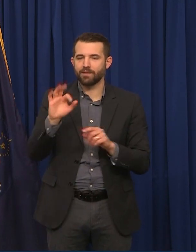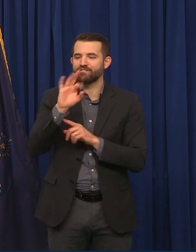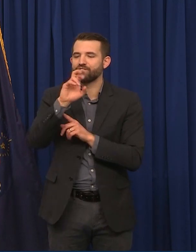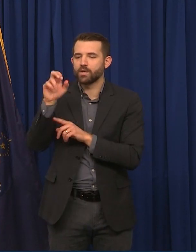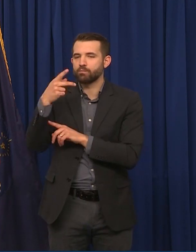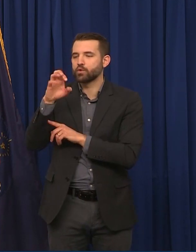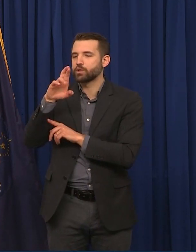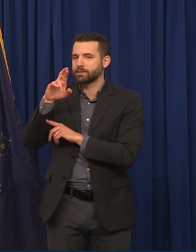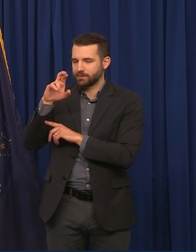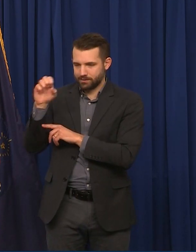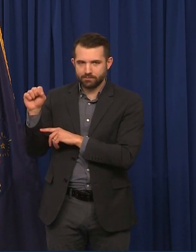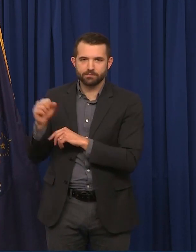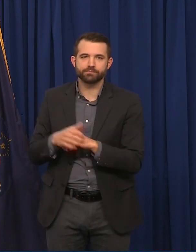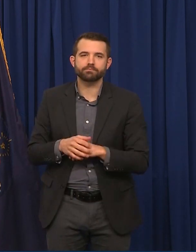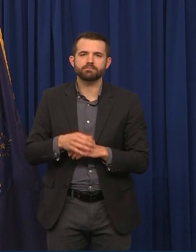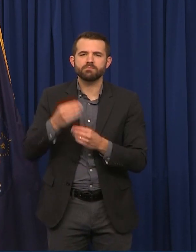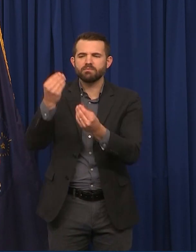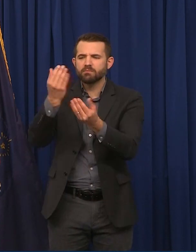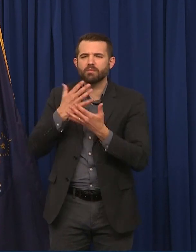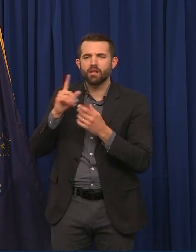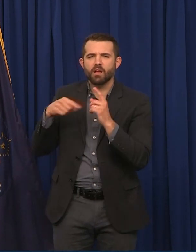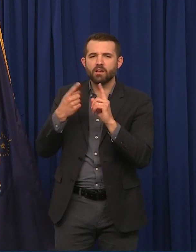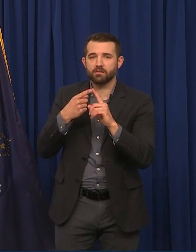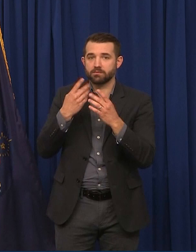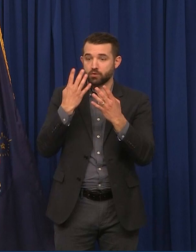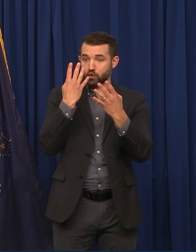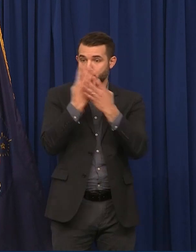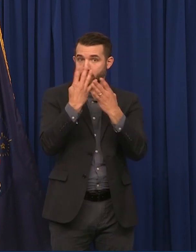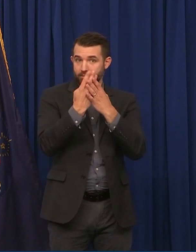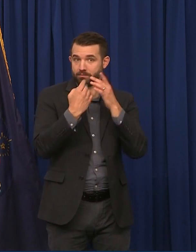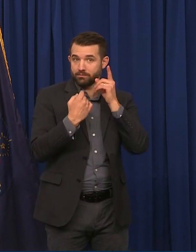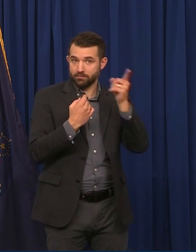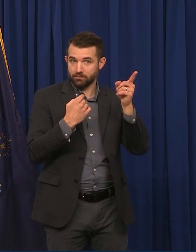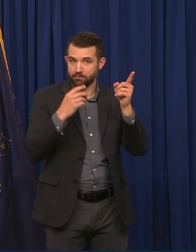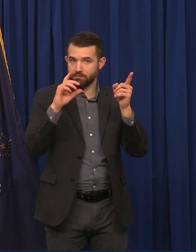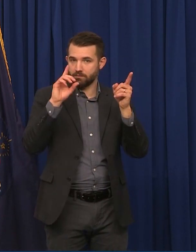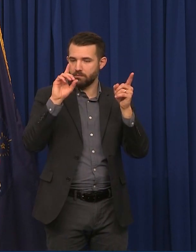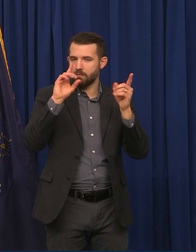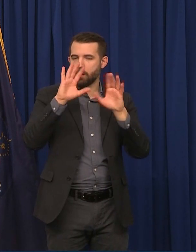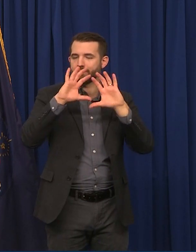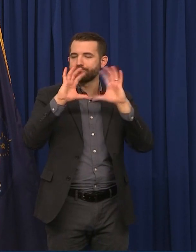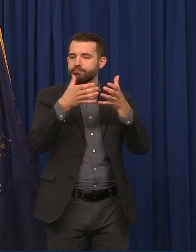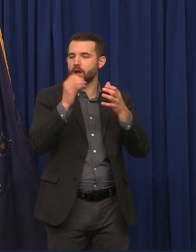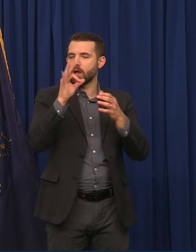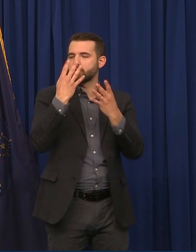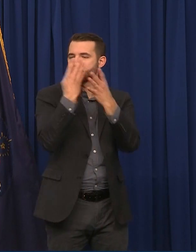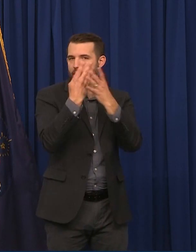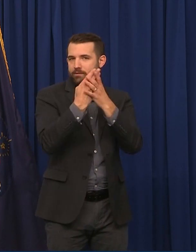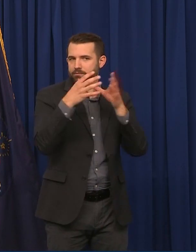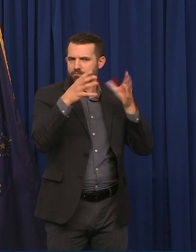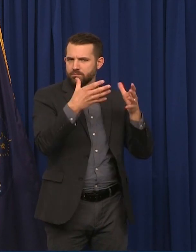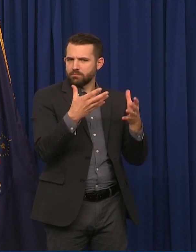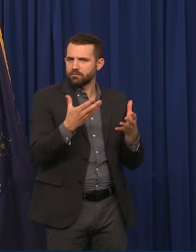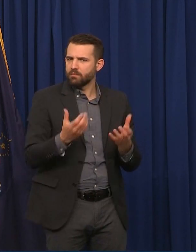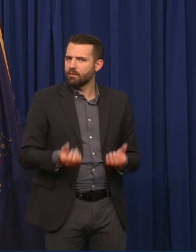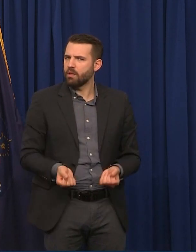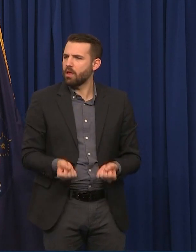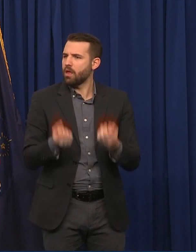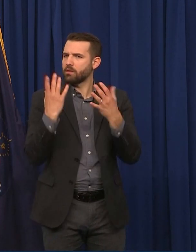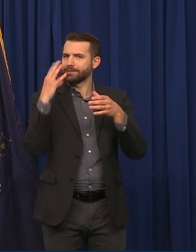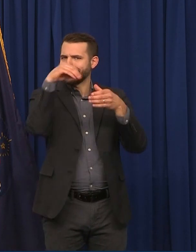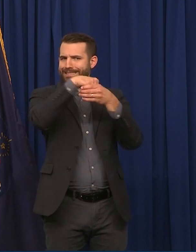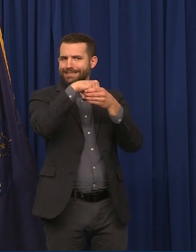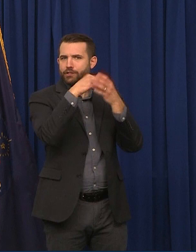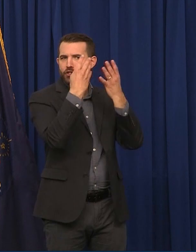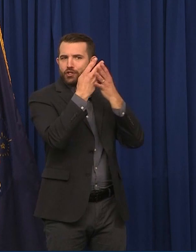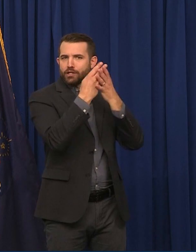Corrections facilities? How many have been tested? What results have come back, and what are pending? And also, can you tell me if you've made any recommendations to the